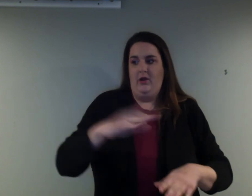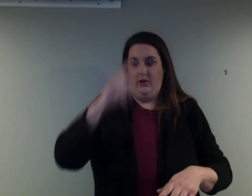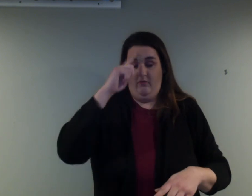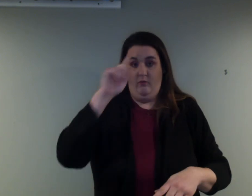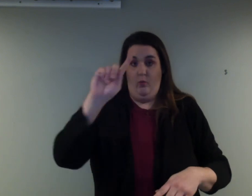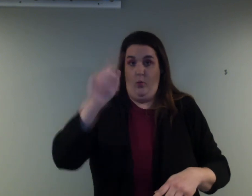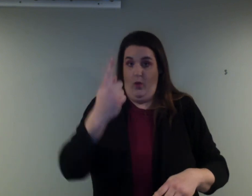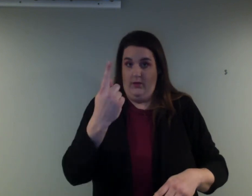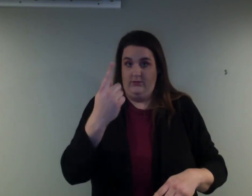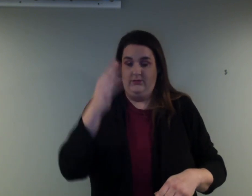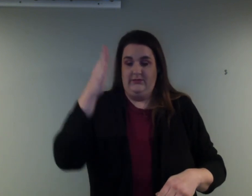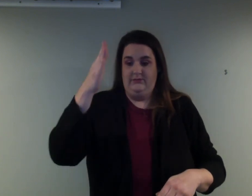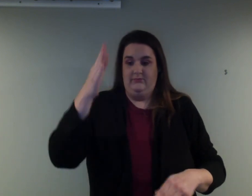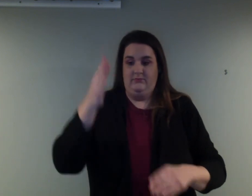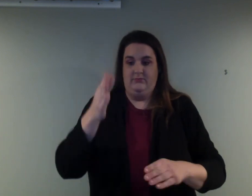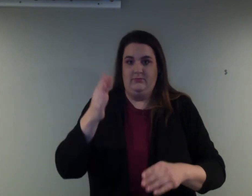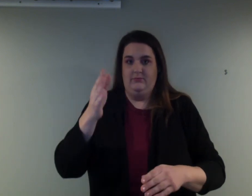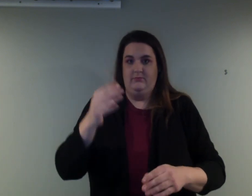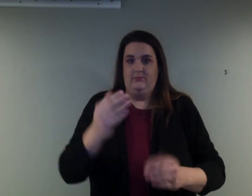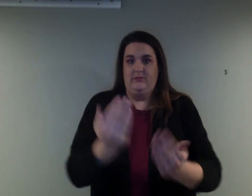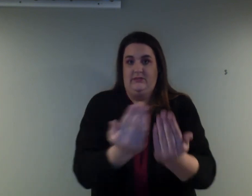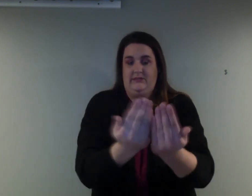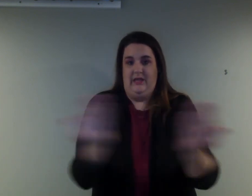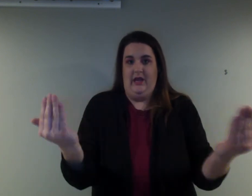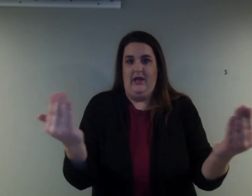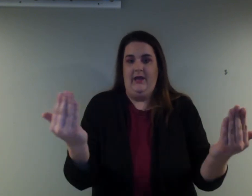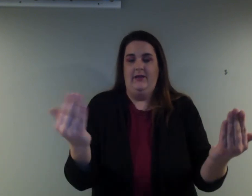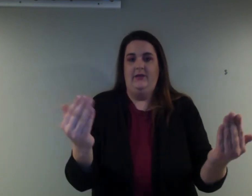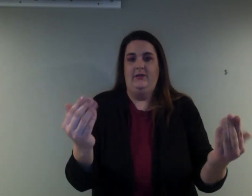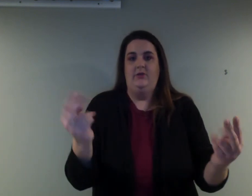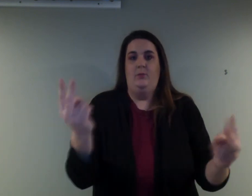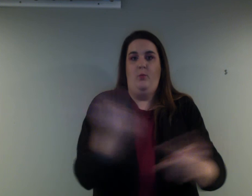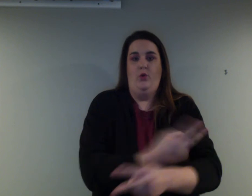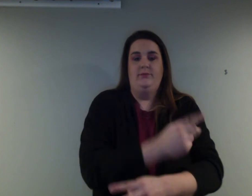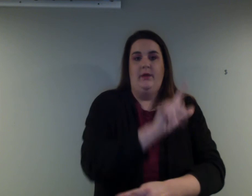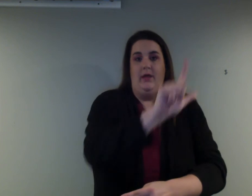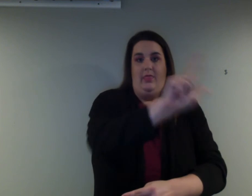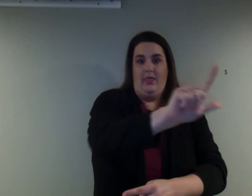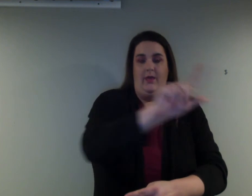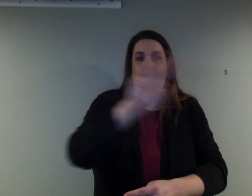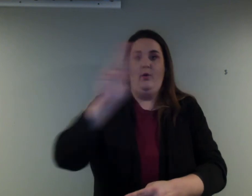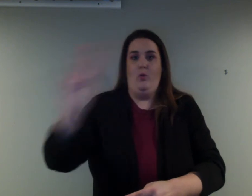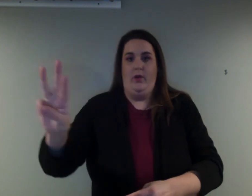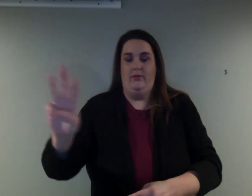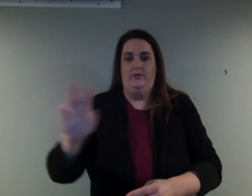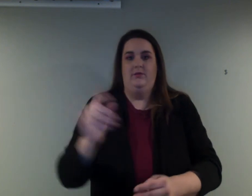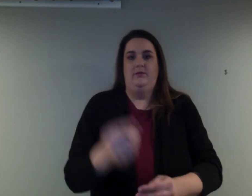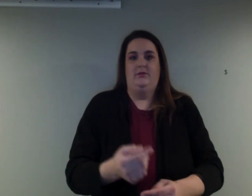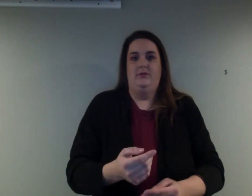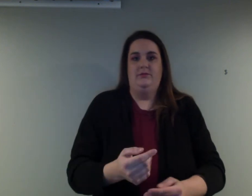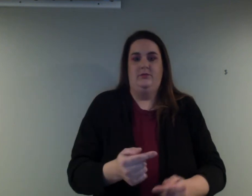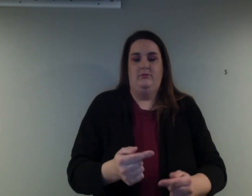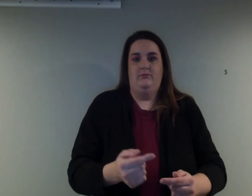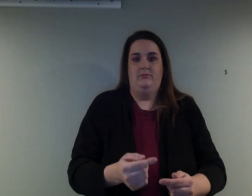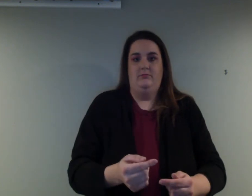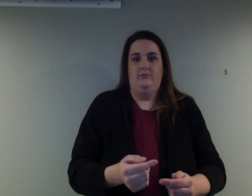we multiply length times width. So we get how many square feet?